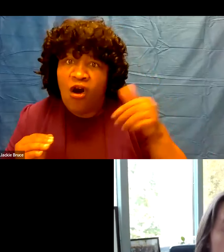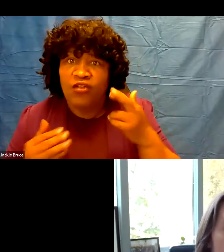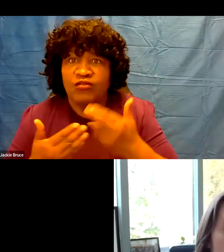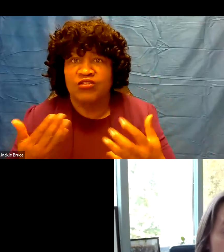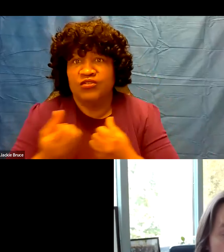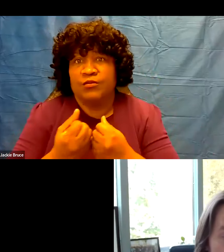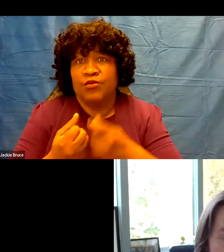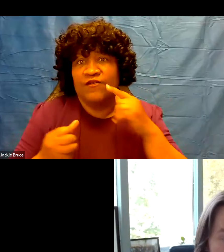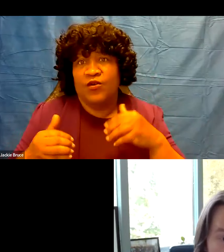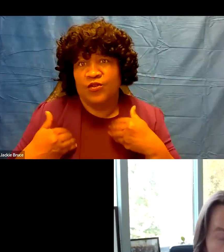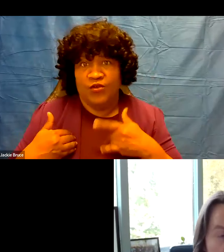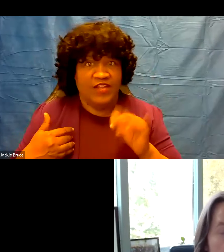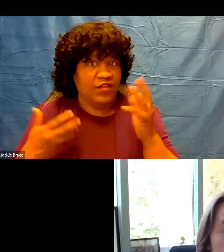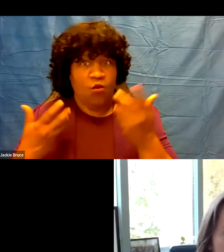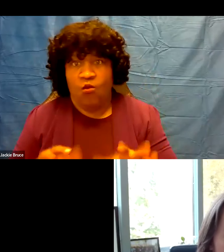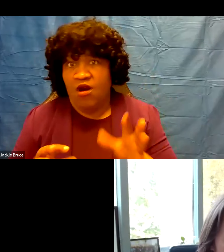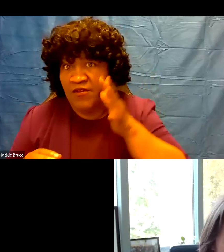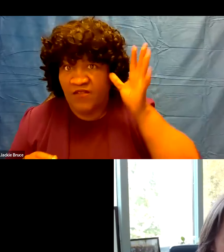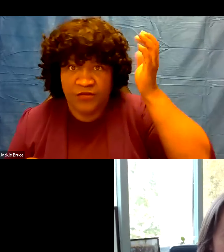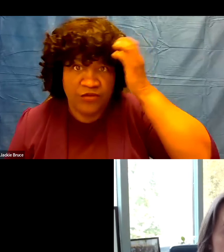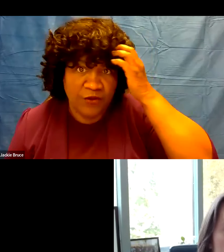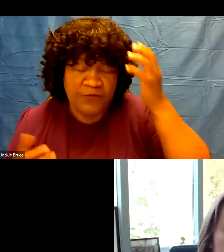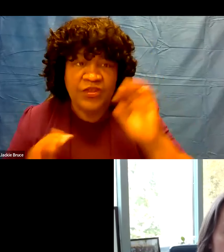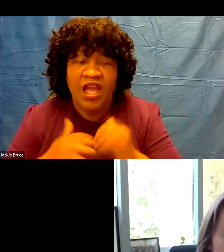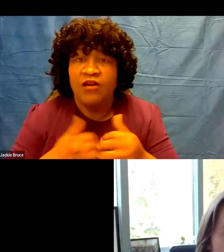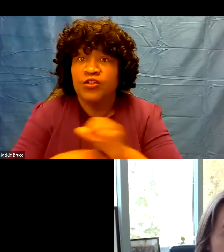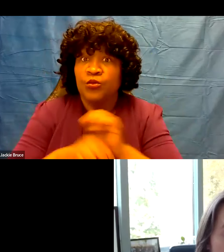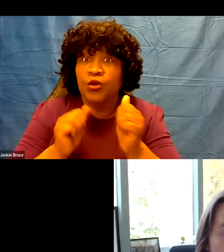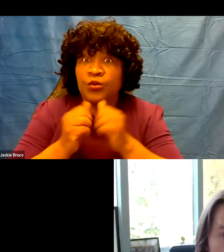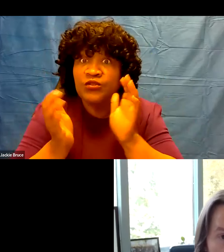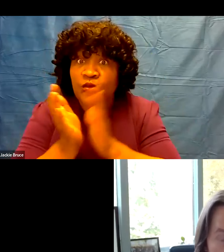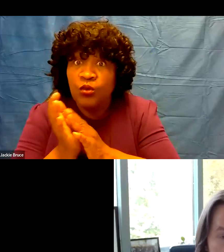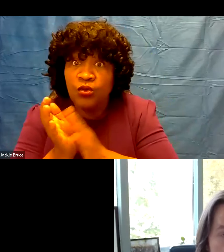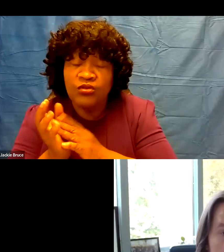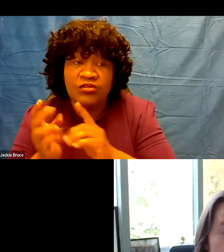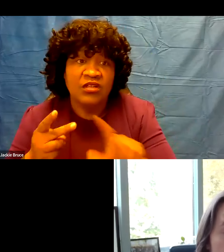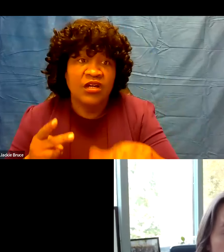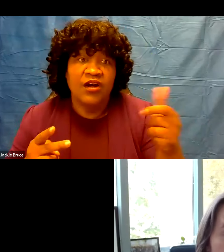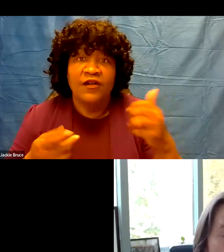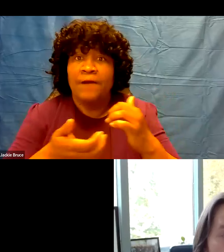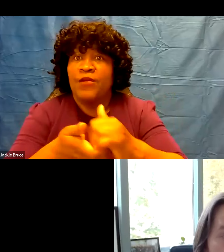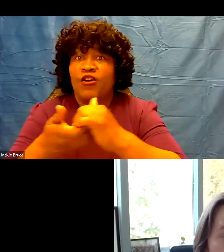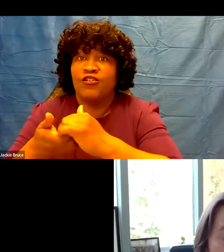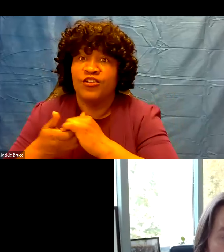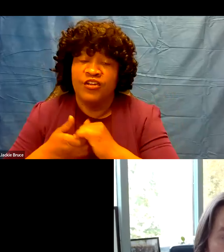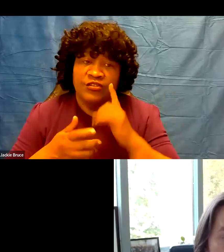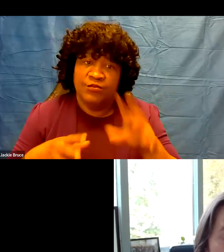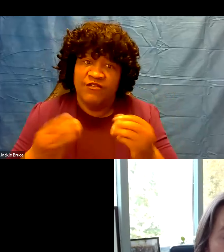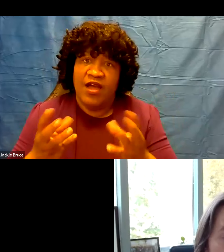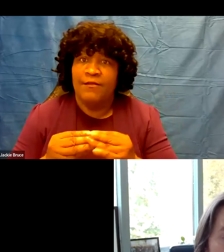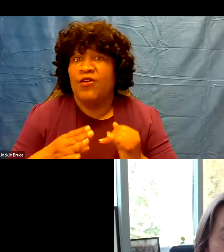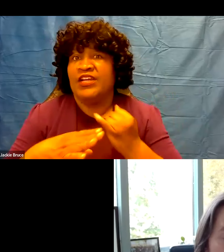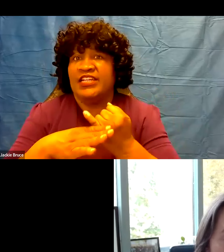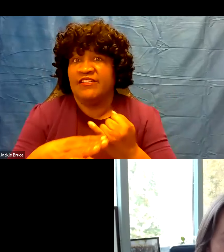in. It was mentioned before, how can you work with schools or other partners so that you might be able to provide